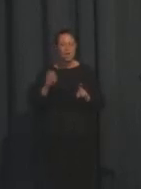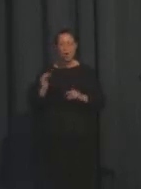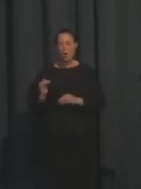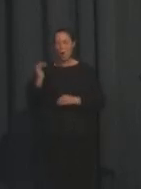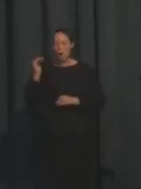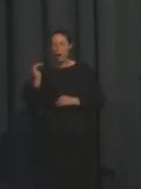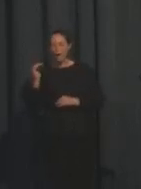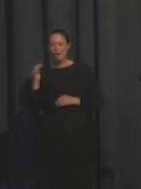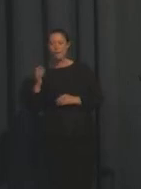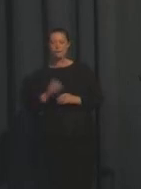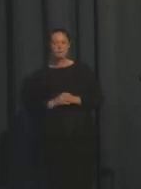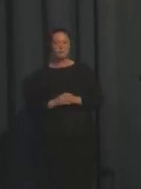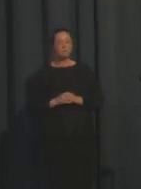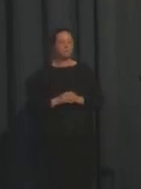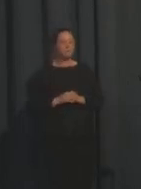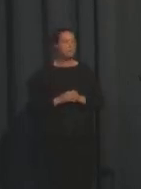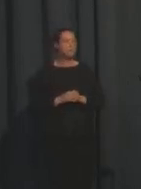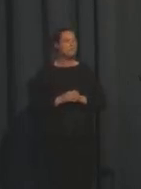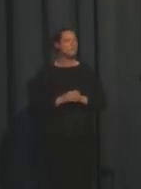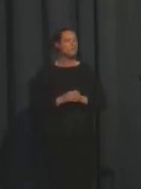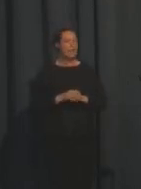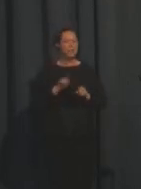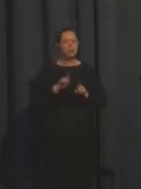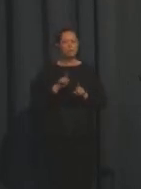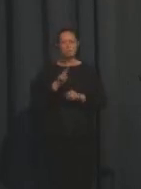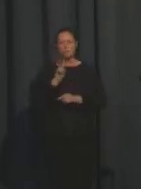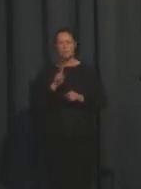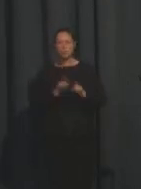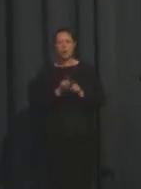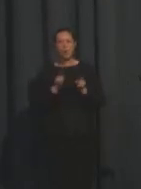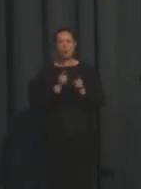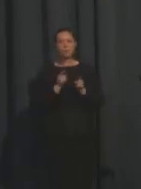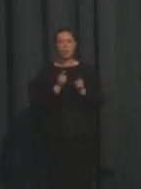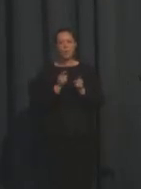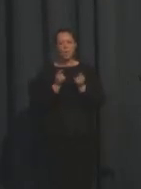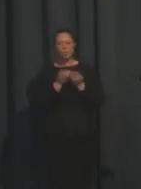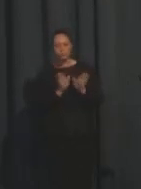were, and to get an understanding of how widespread they were.